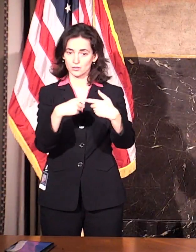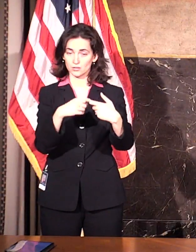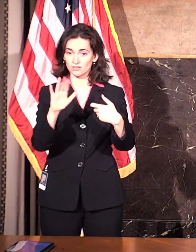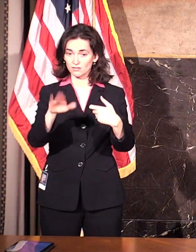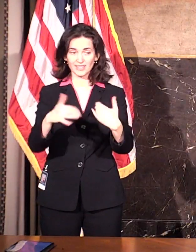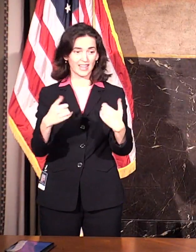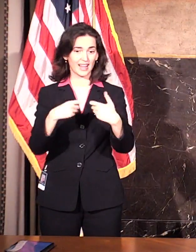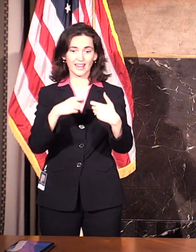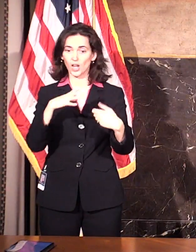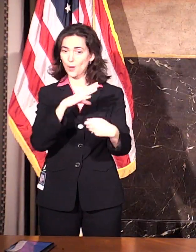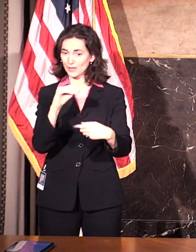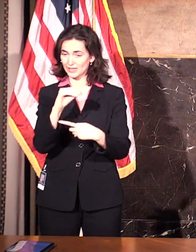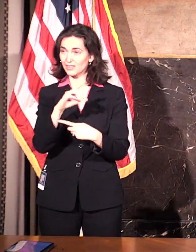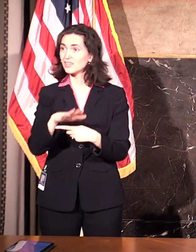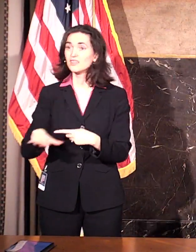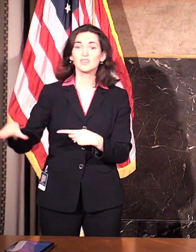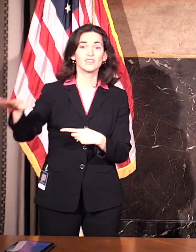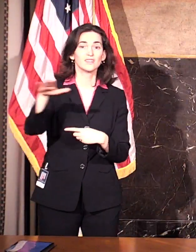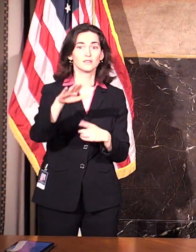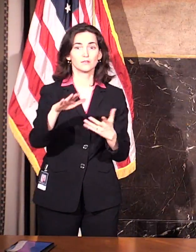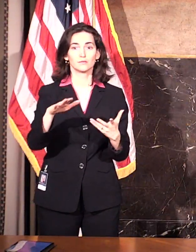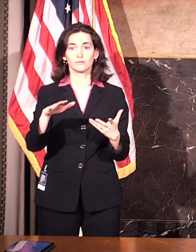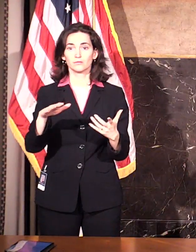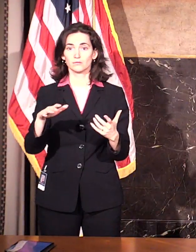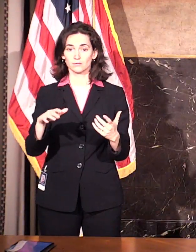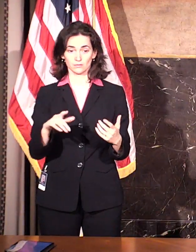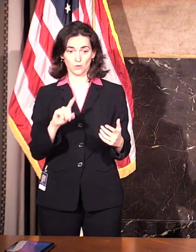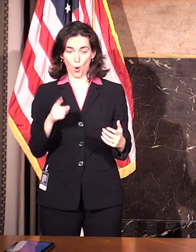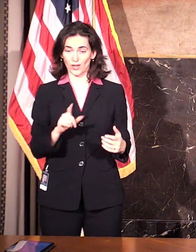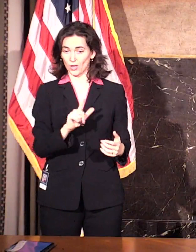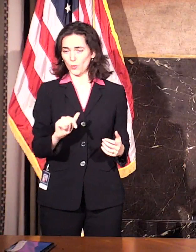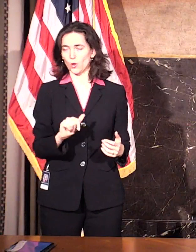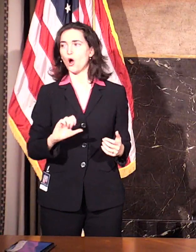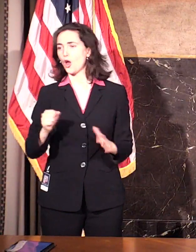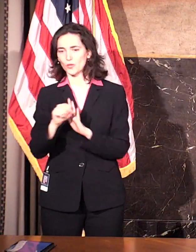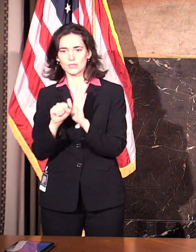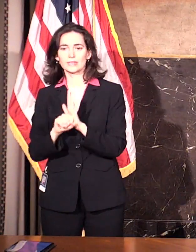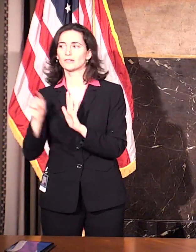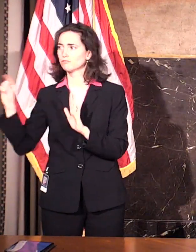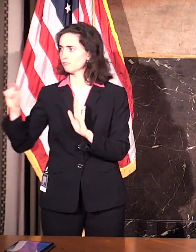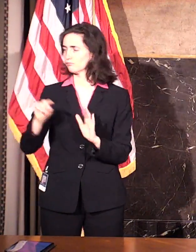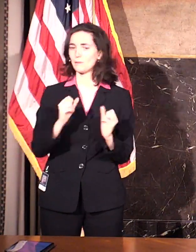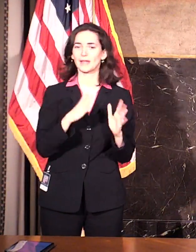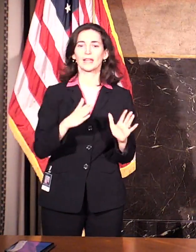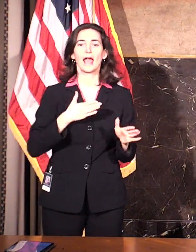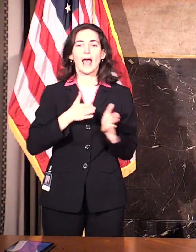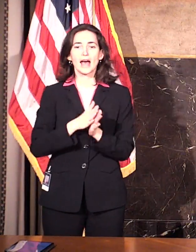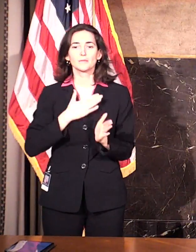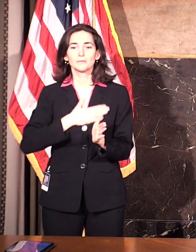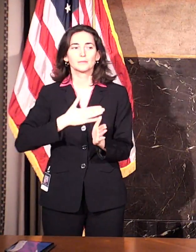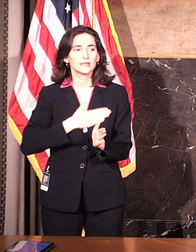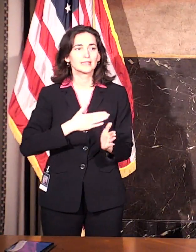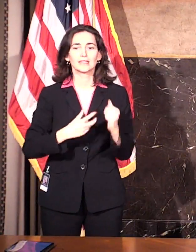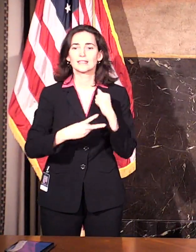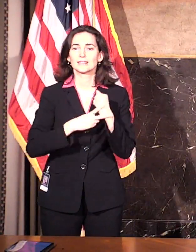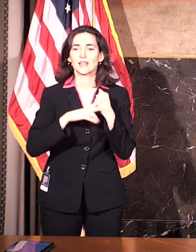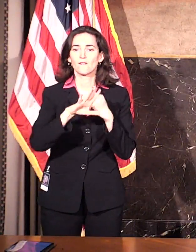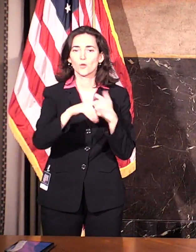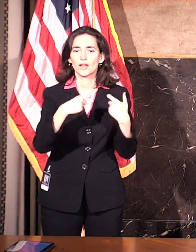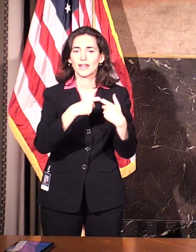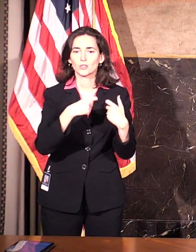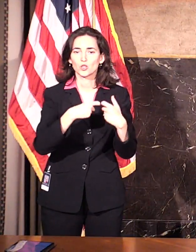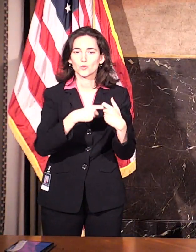asking folks here in Louisiana, really this is happening across a big part of the country, to conserve power. We've had a